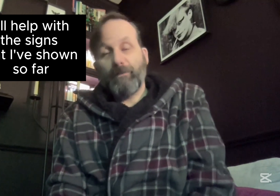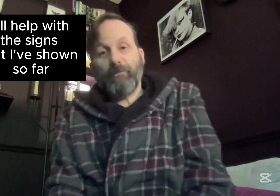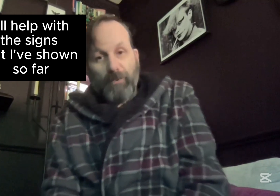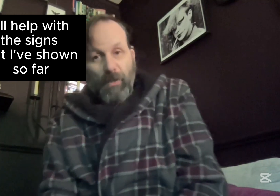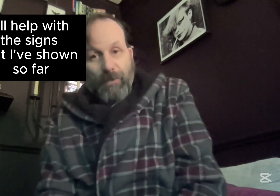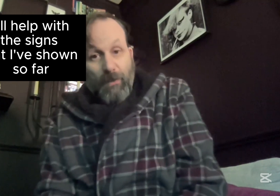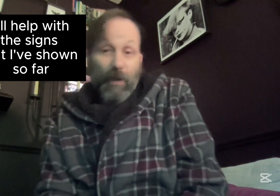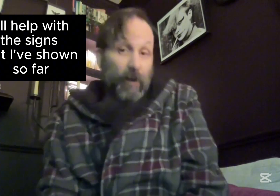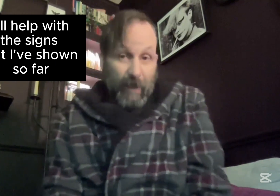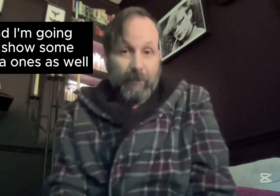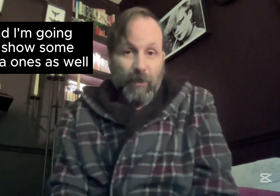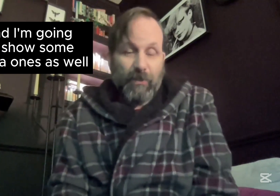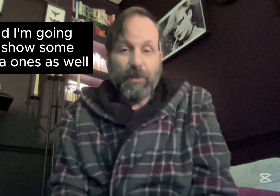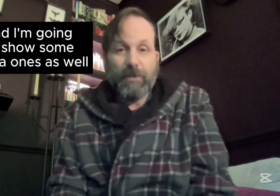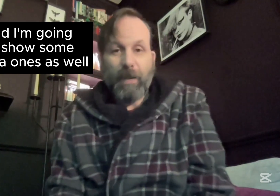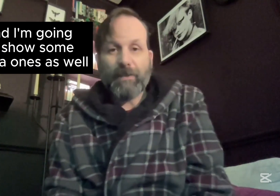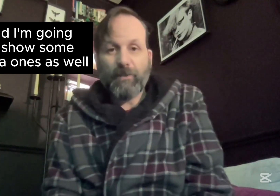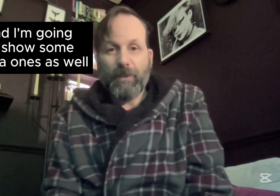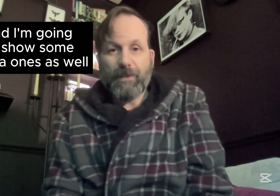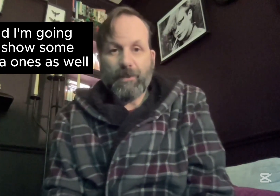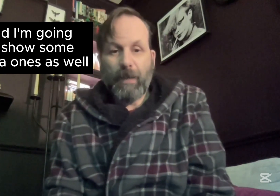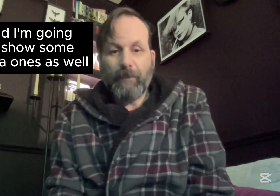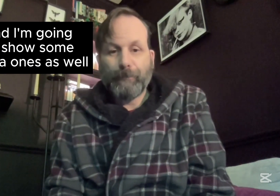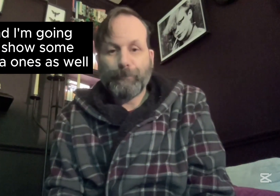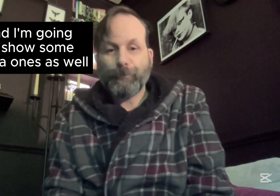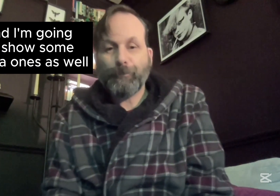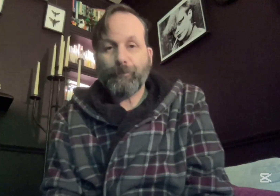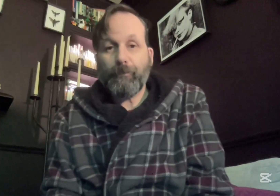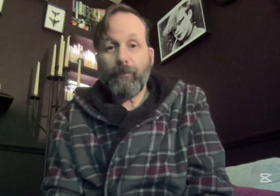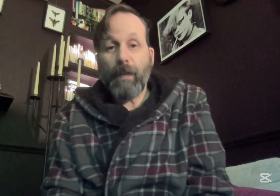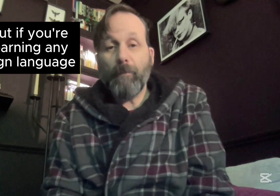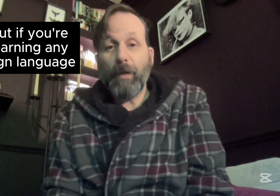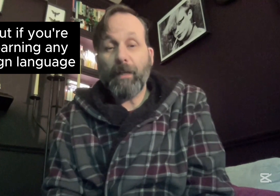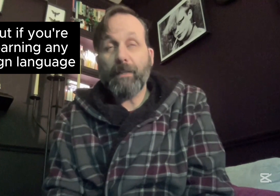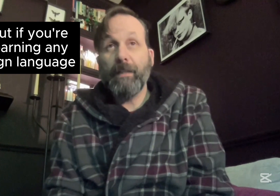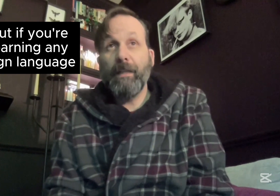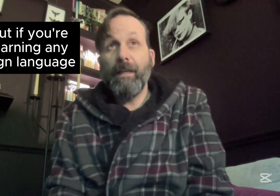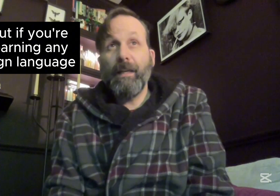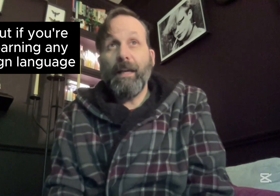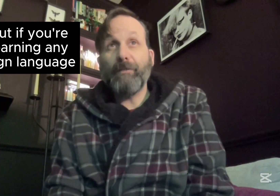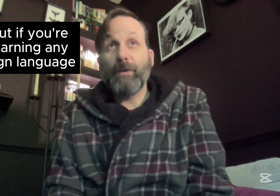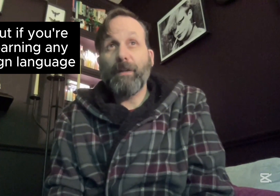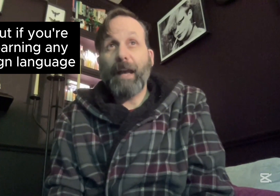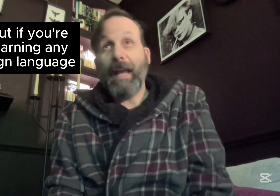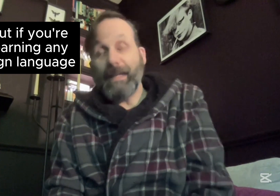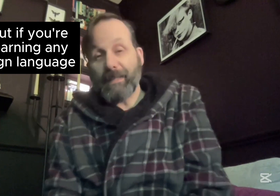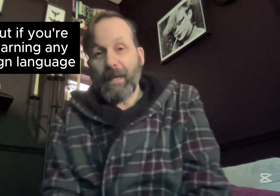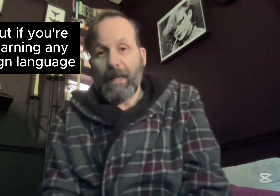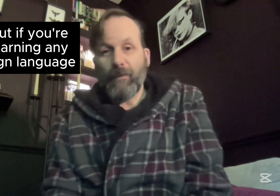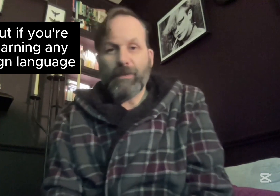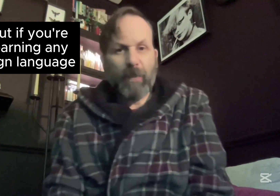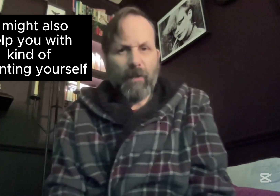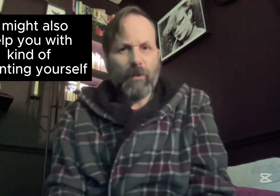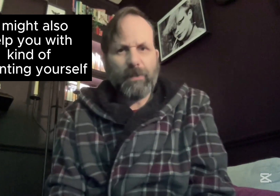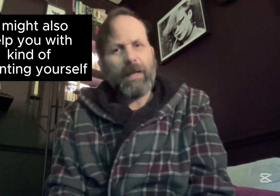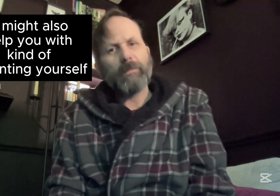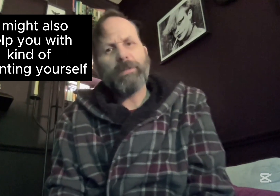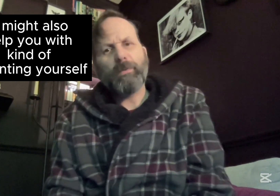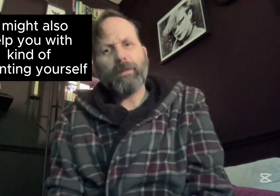I've shown so far, and I'm going to show some extra ones as well. But if you're learning any sign language, it might also help you with